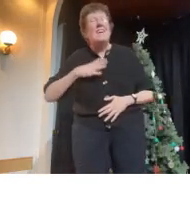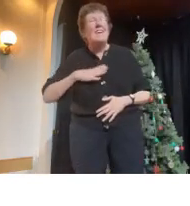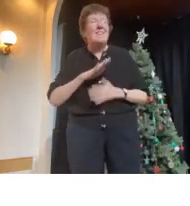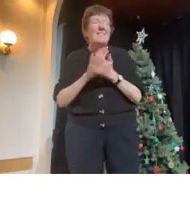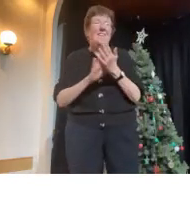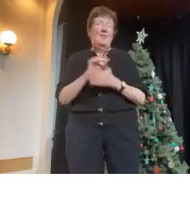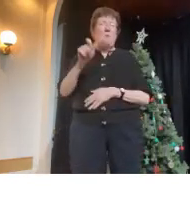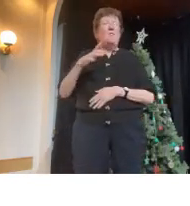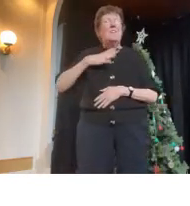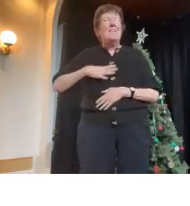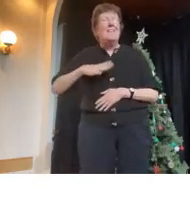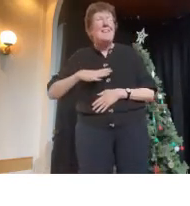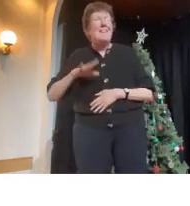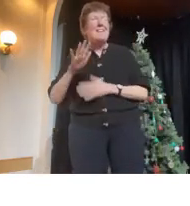death.